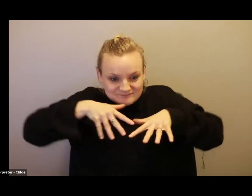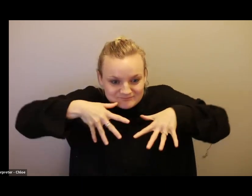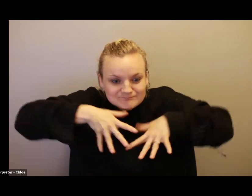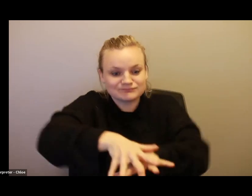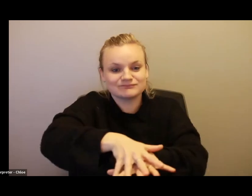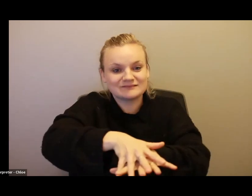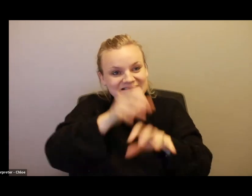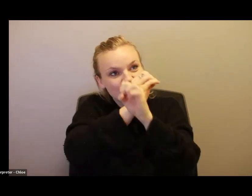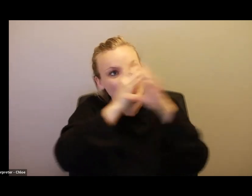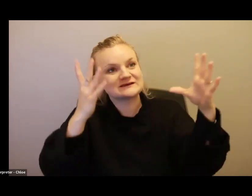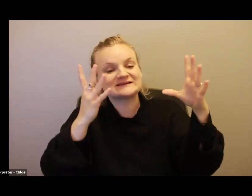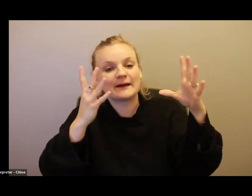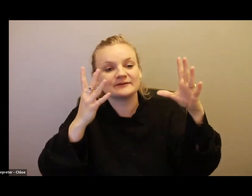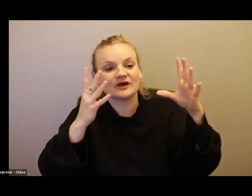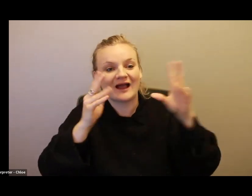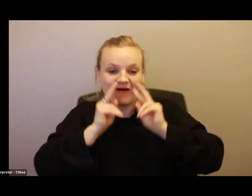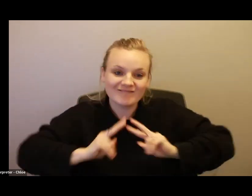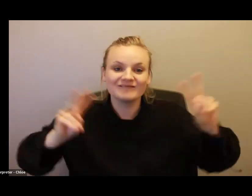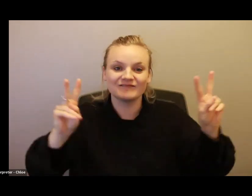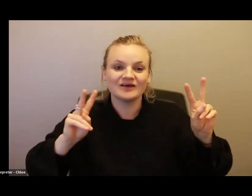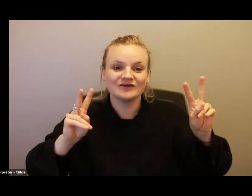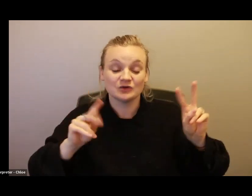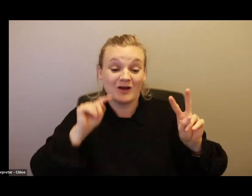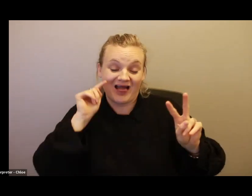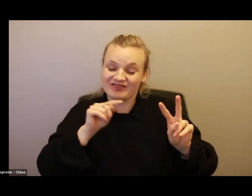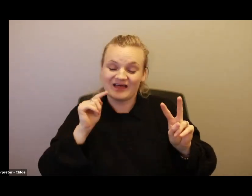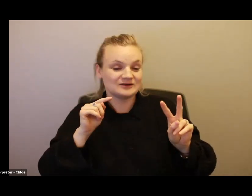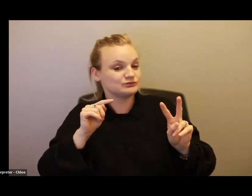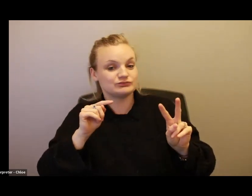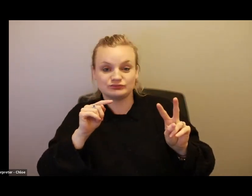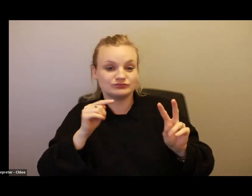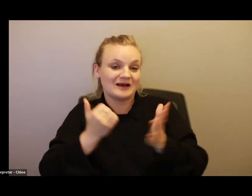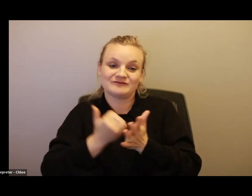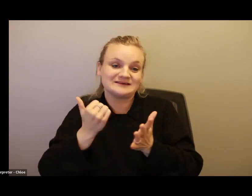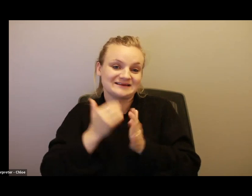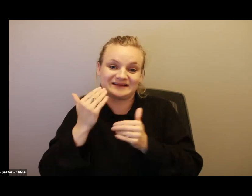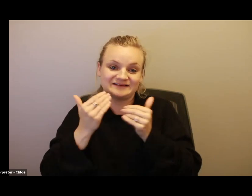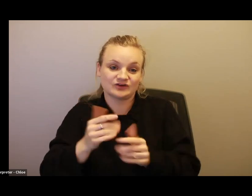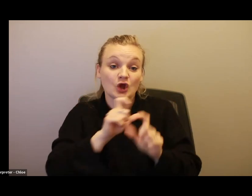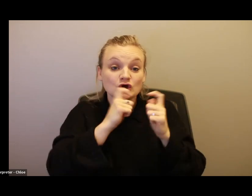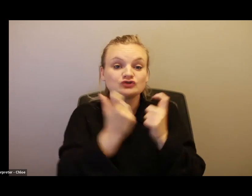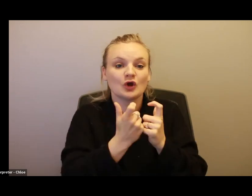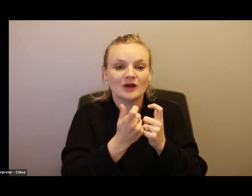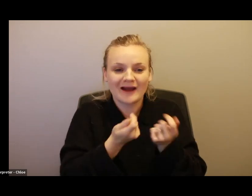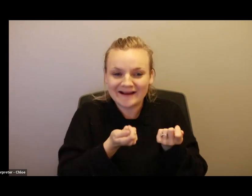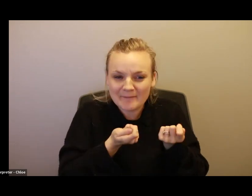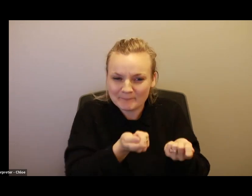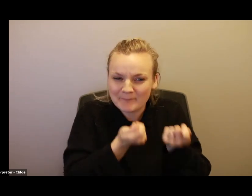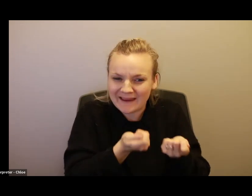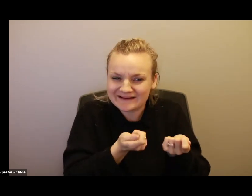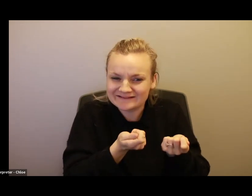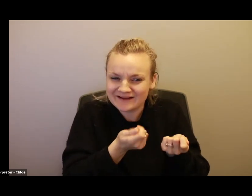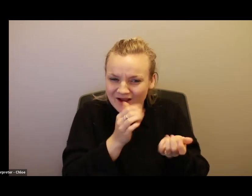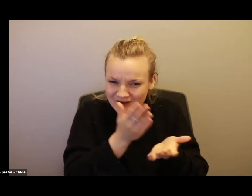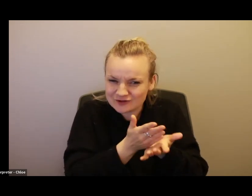And visuals is such a part of that. So yeah, great session. Doughnut is baked in. Are you getting well into the